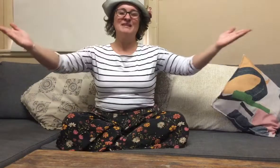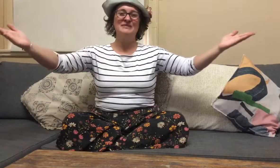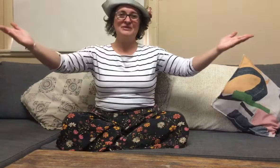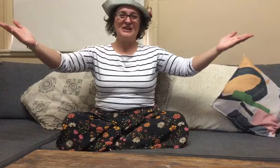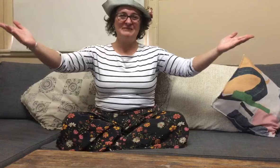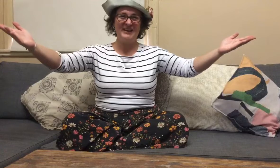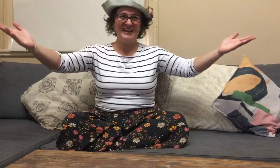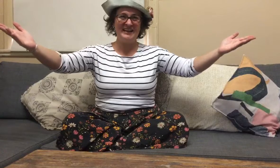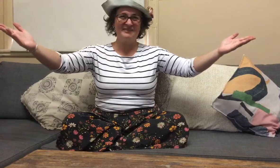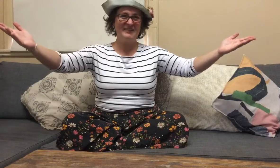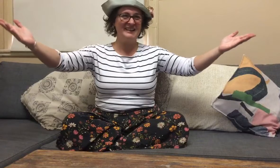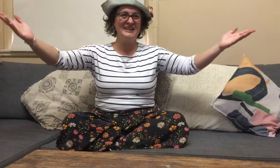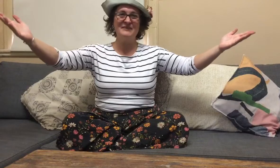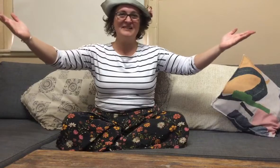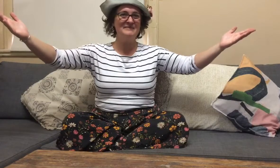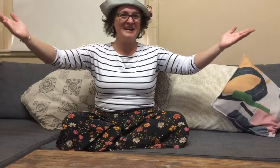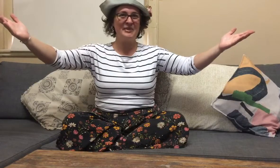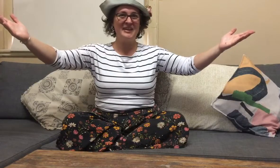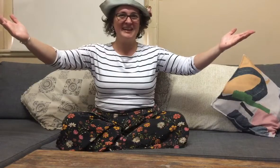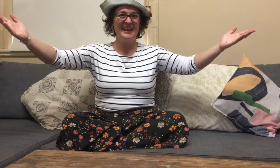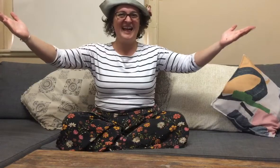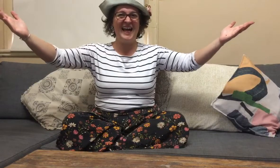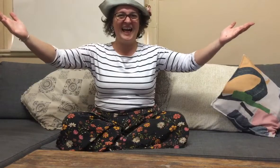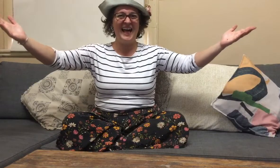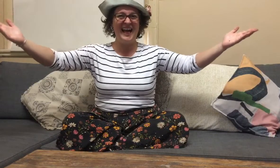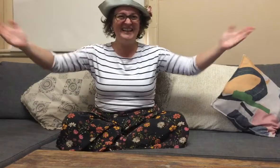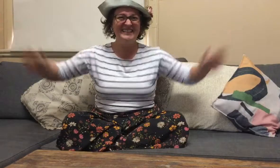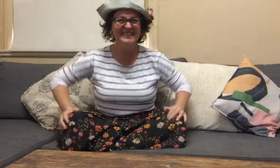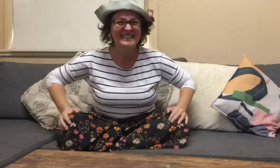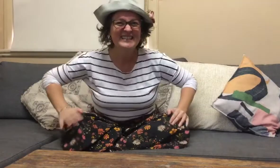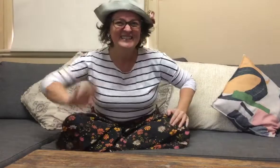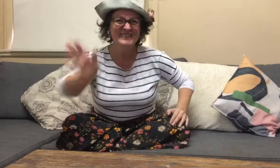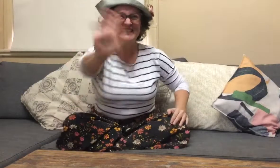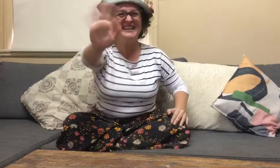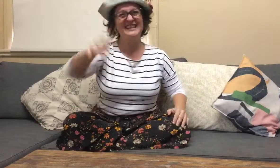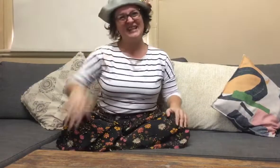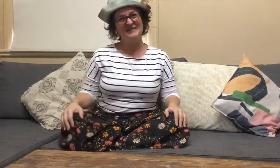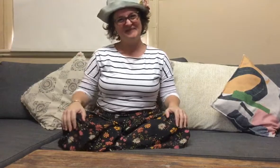wonderful time signing, everyone, and don't worry about a thing. See you next time.